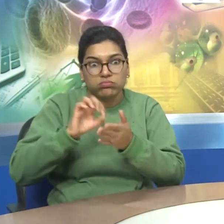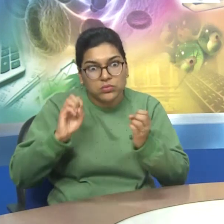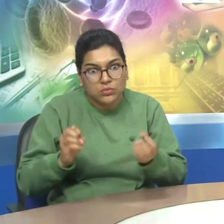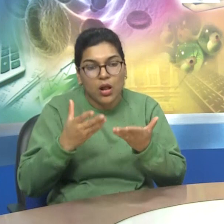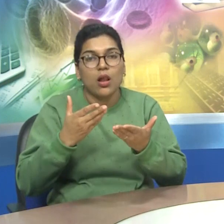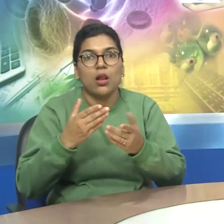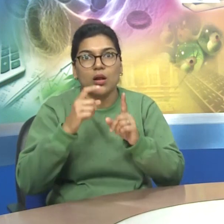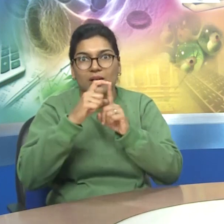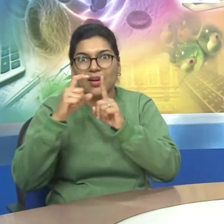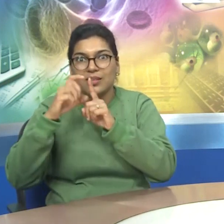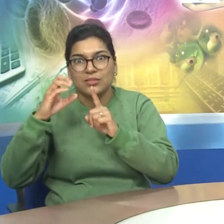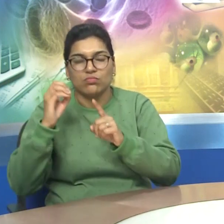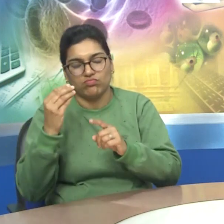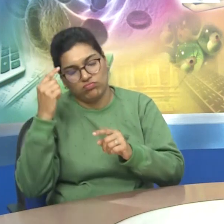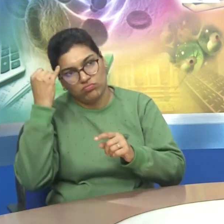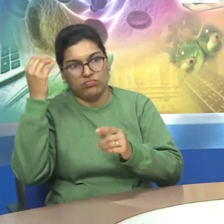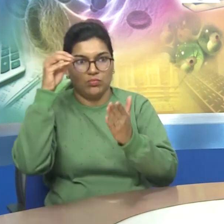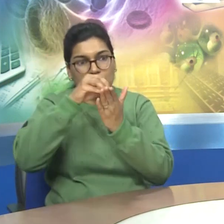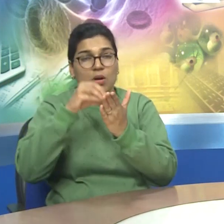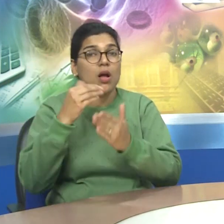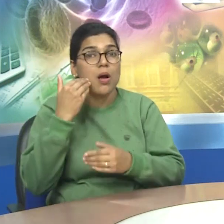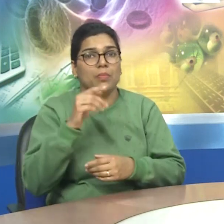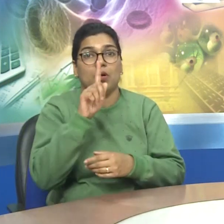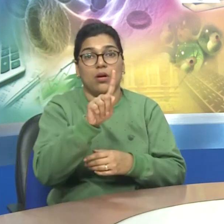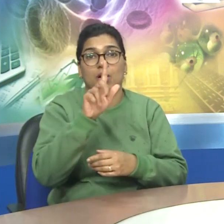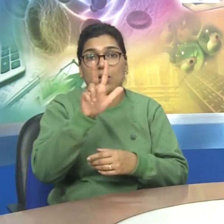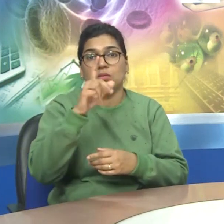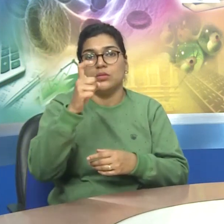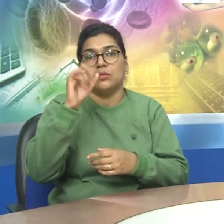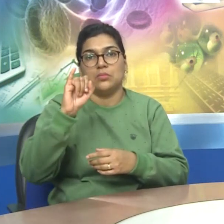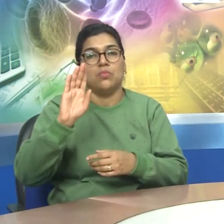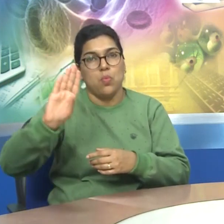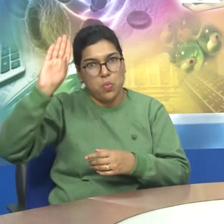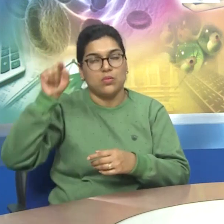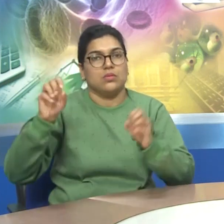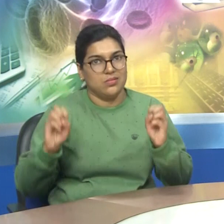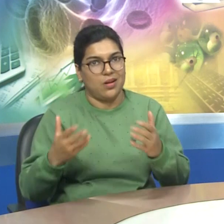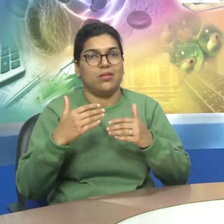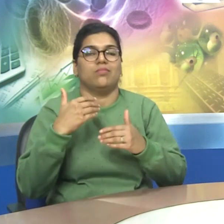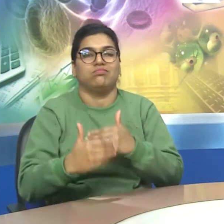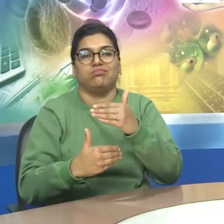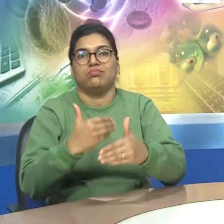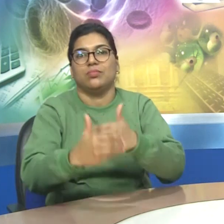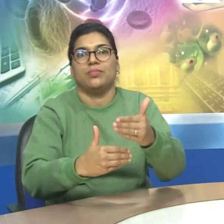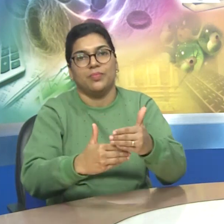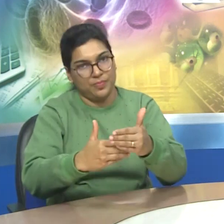He originally suggested this classification type in the year 1876.